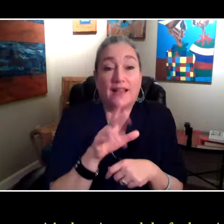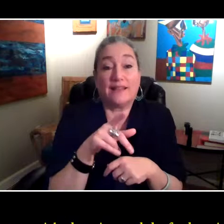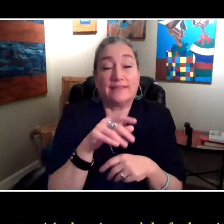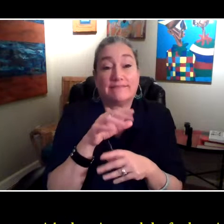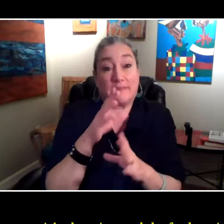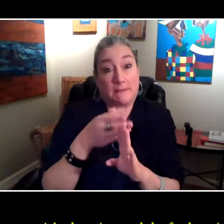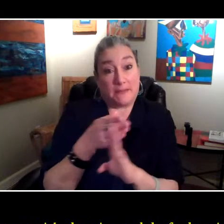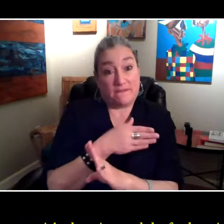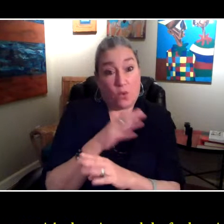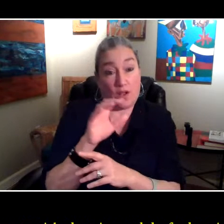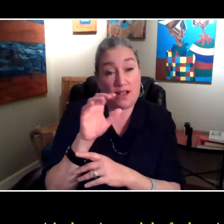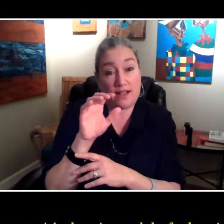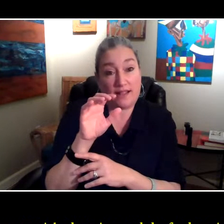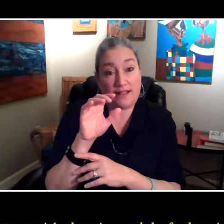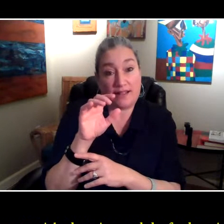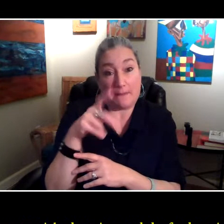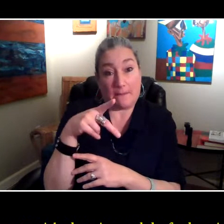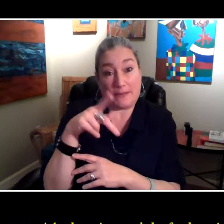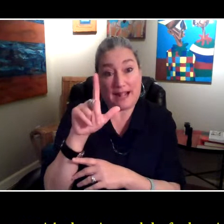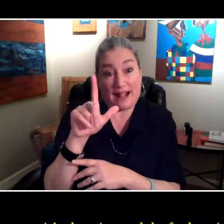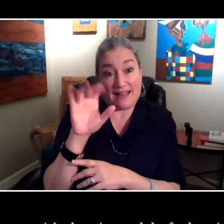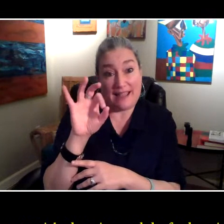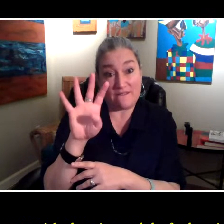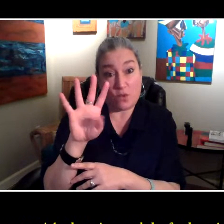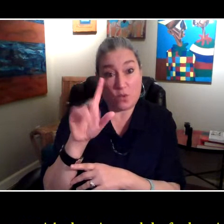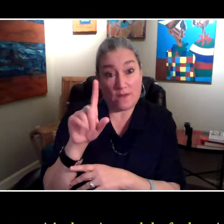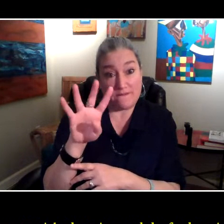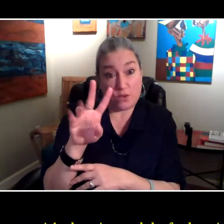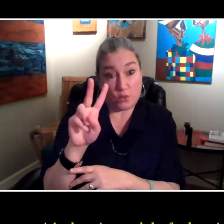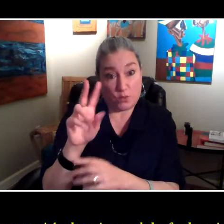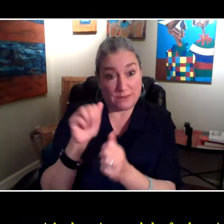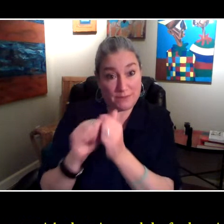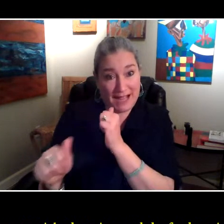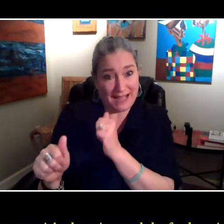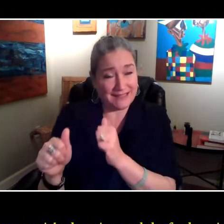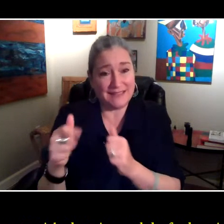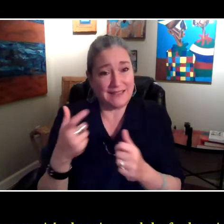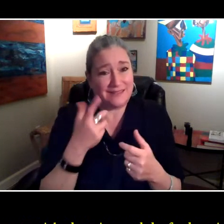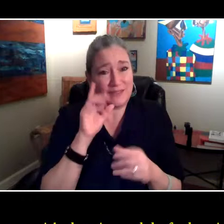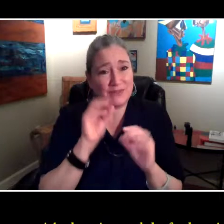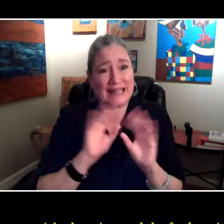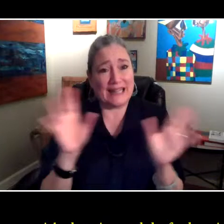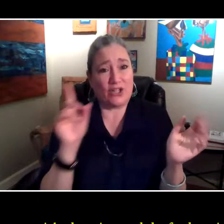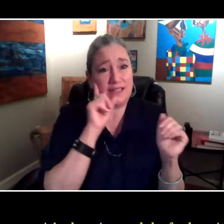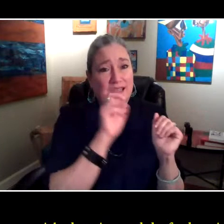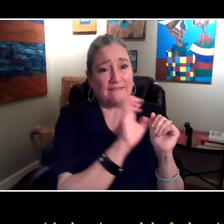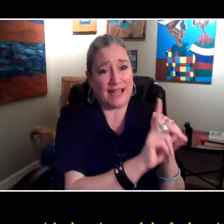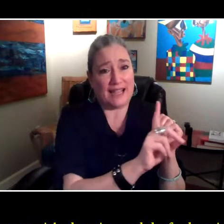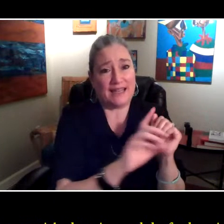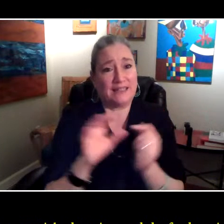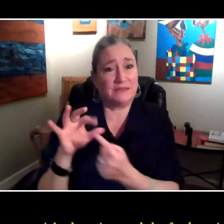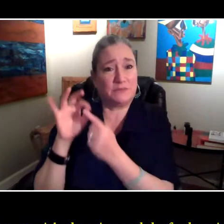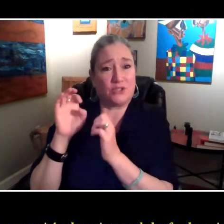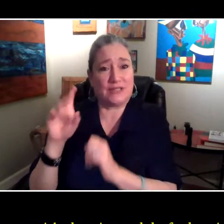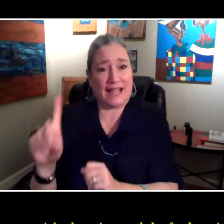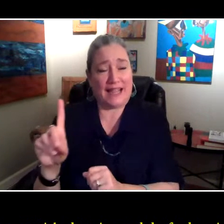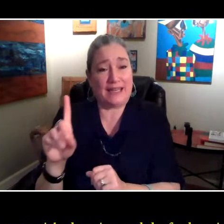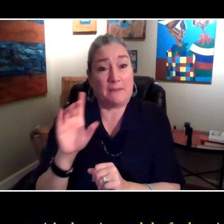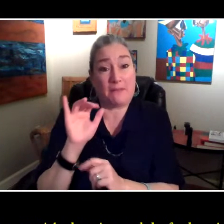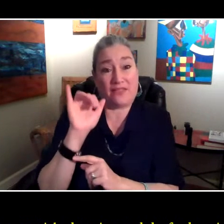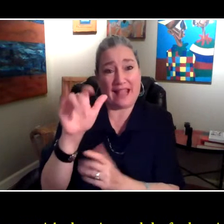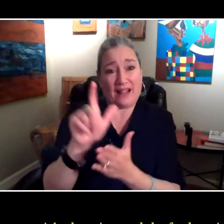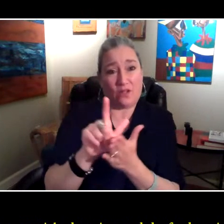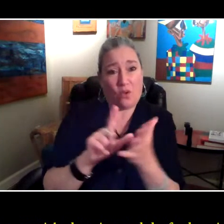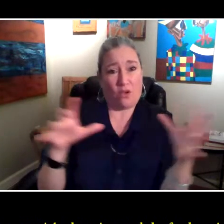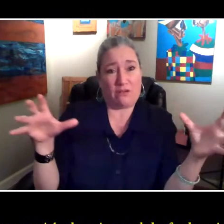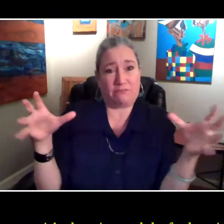Child Bill of Rights. And that's not enough. But compared to the public laws that